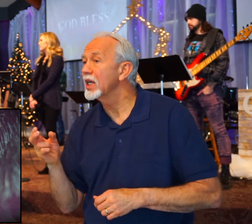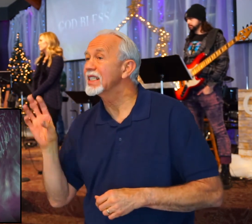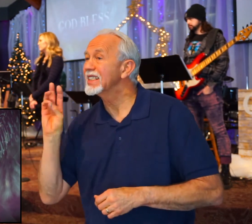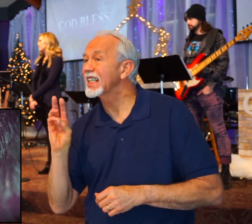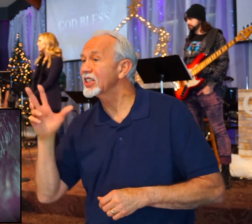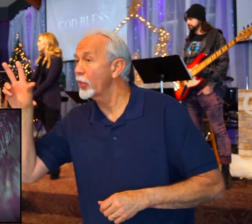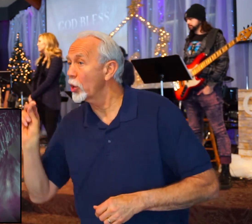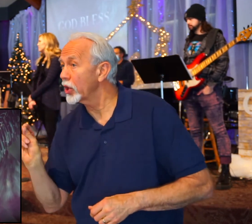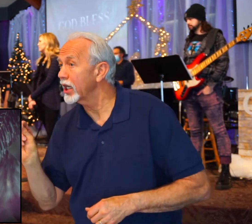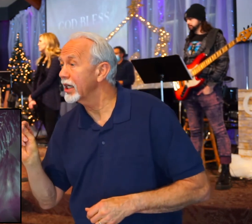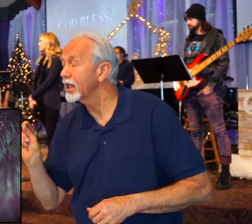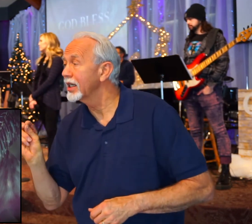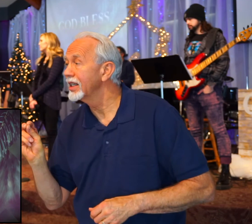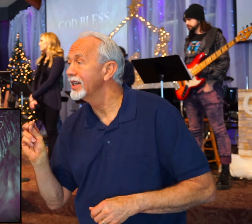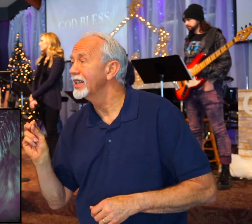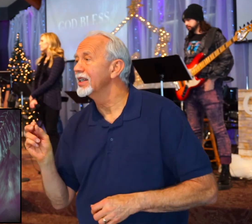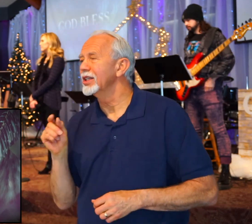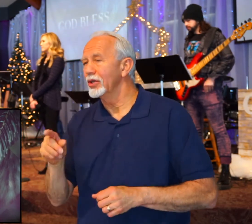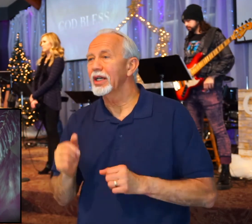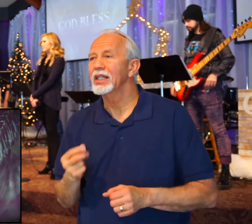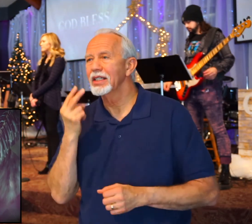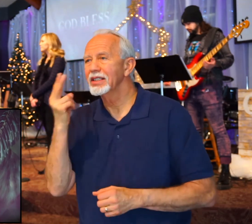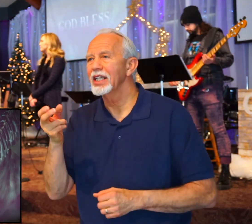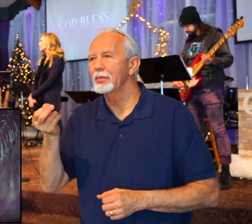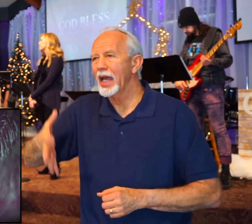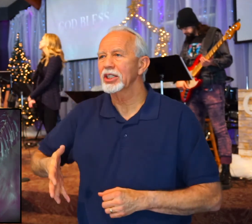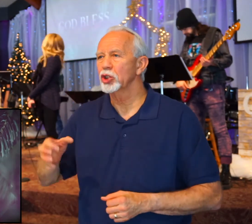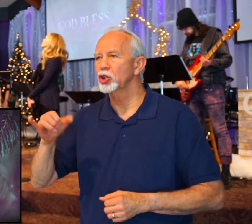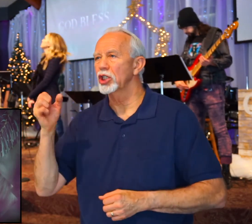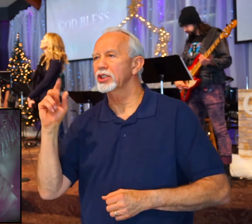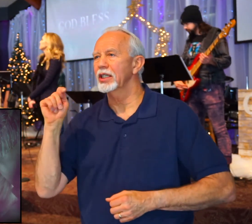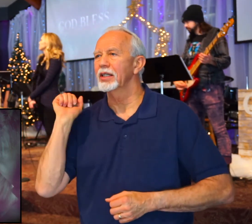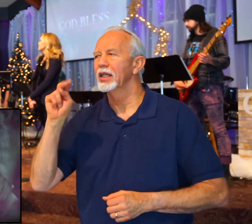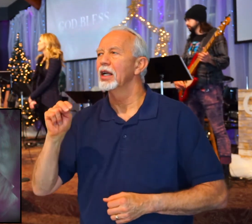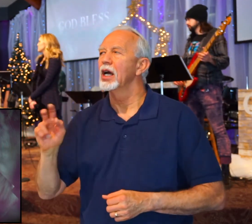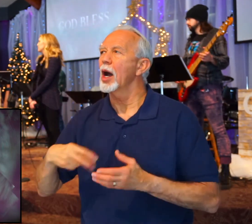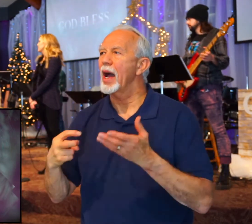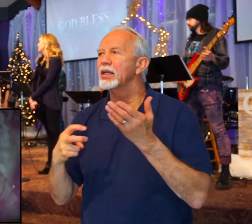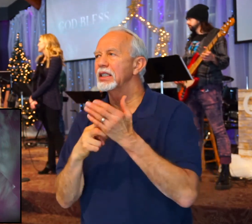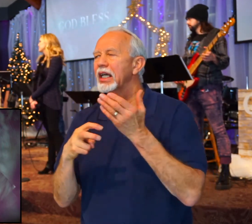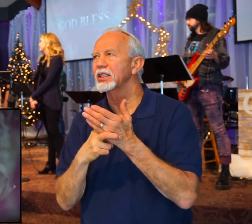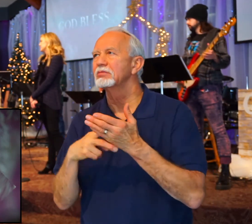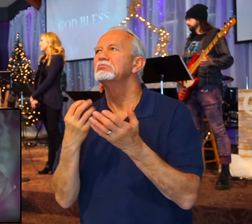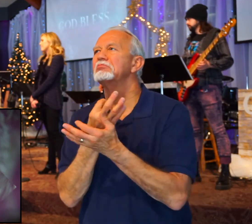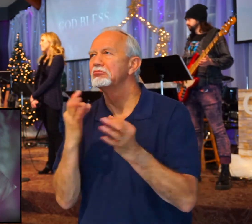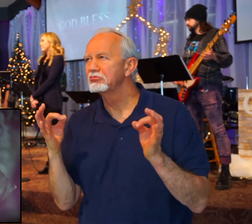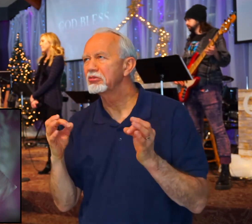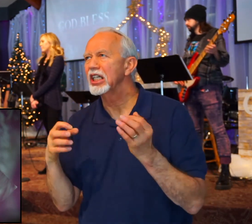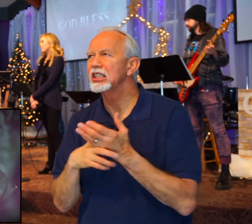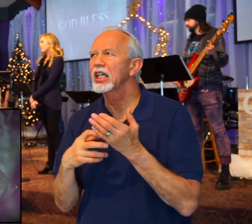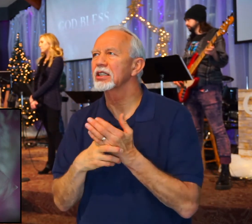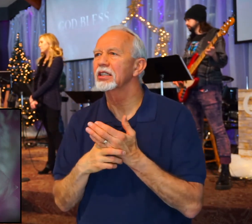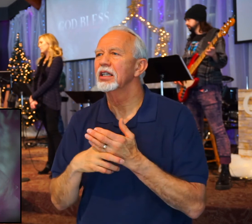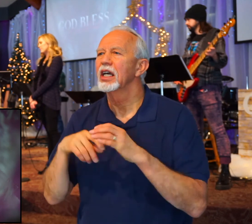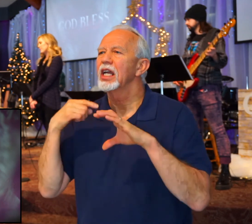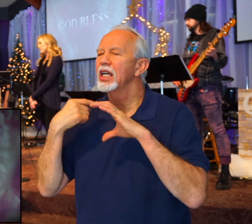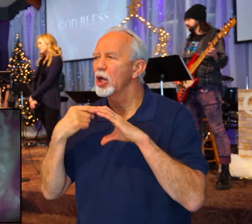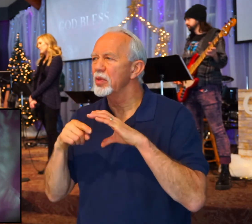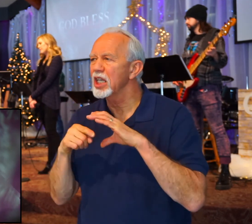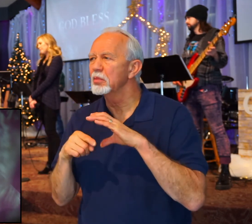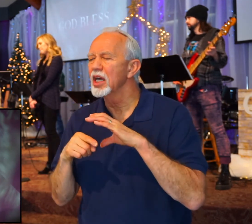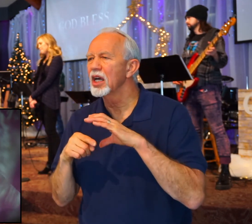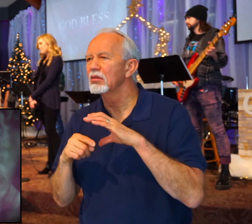6:30. Okay? And so you can see Pastor Justin about tickets. They're free. You can email the church office. You can go